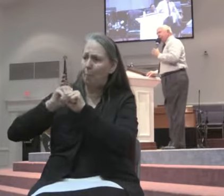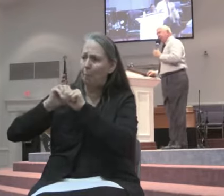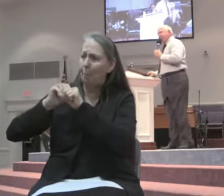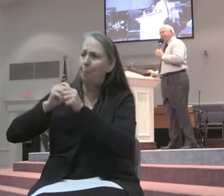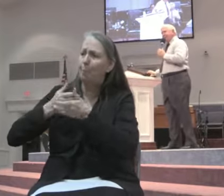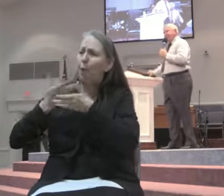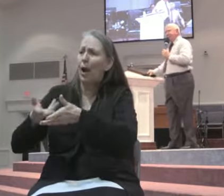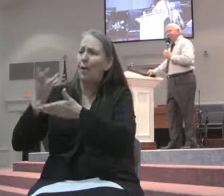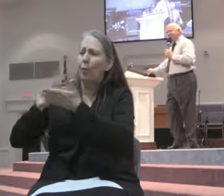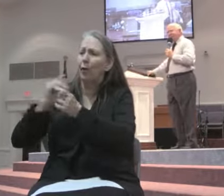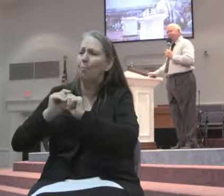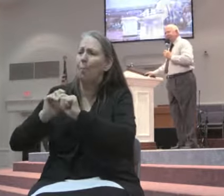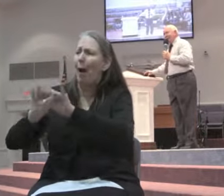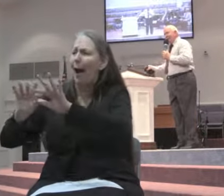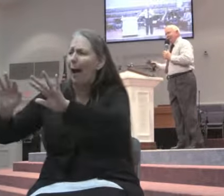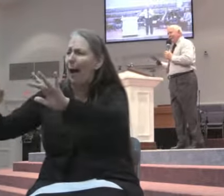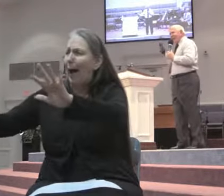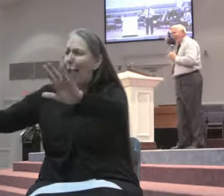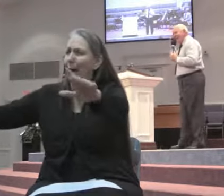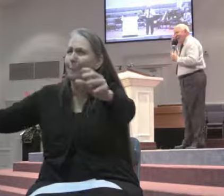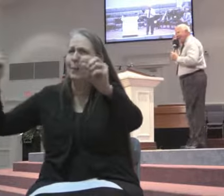his church.